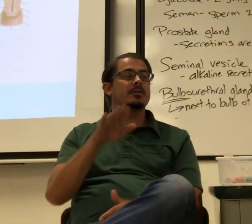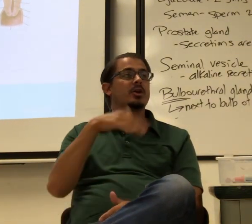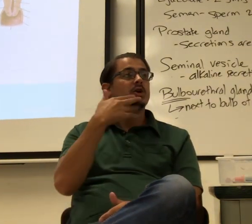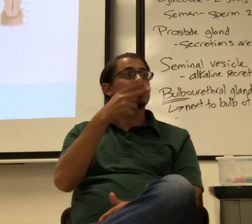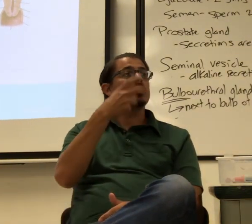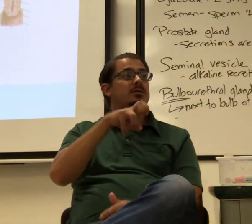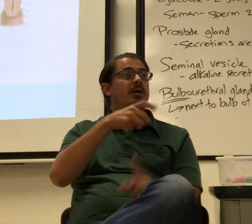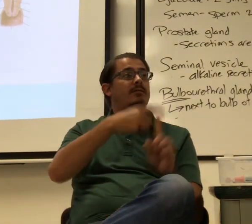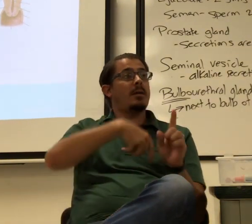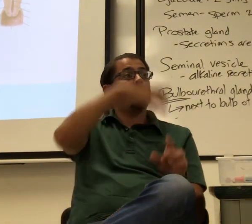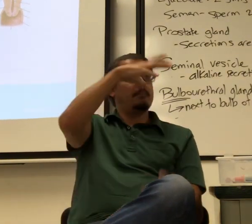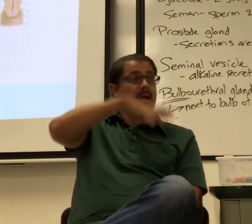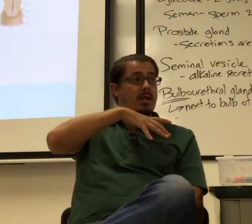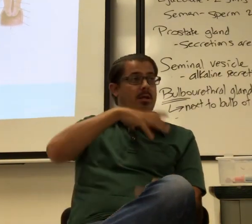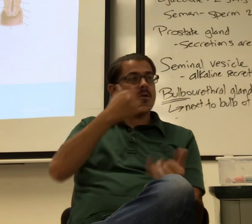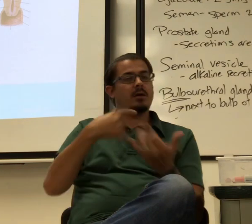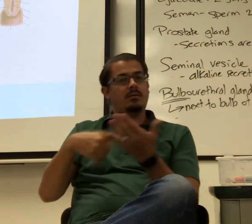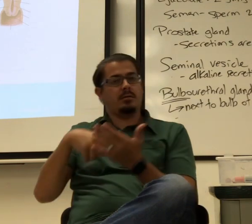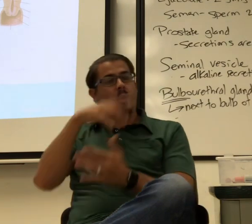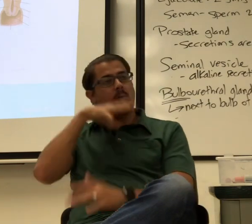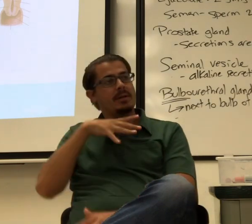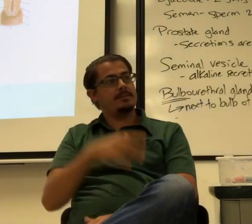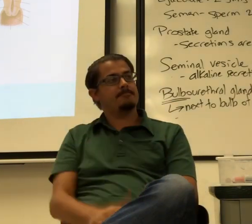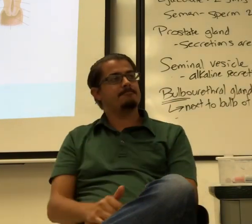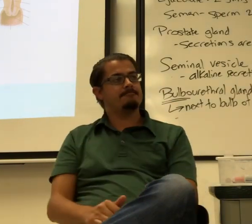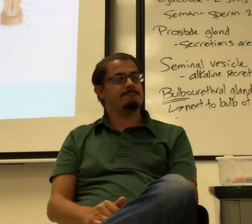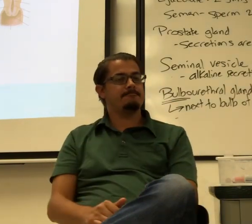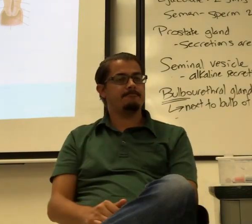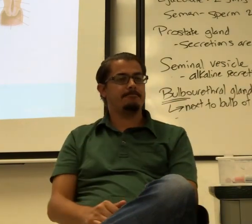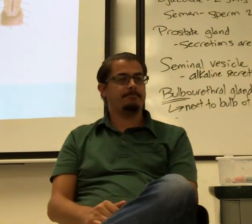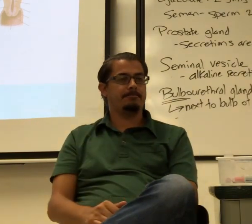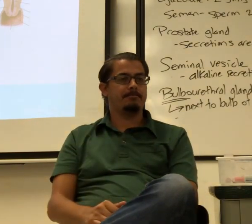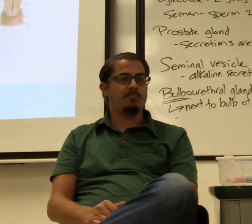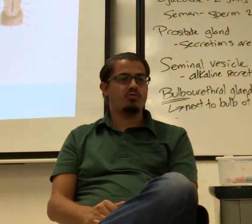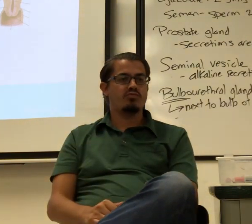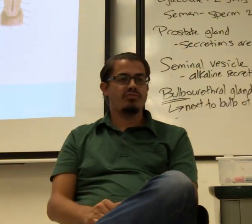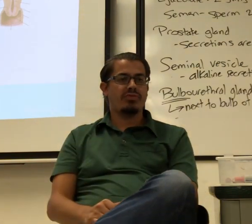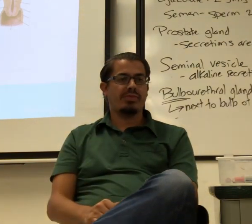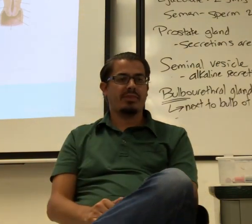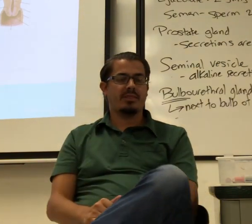from male to female reproanatomy. So that's what I'll